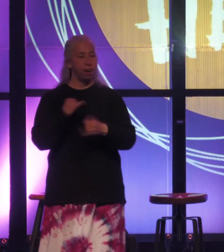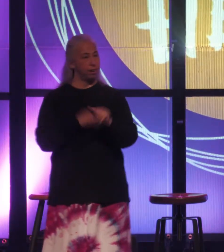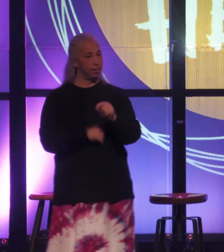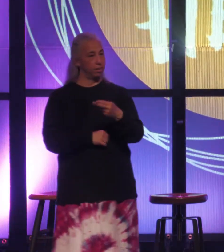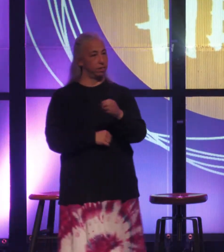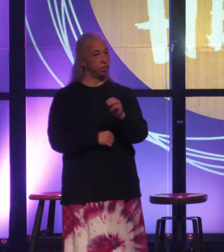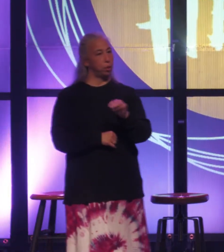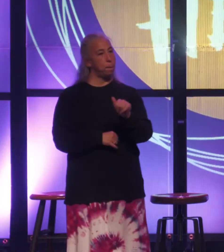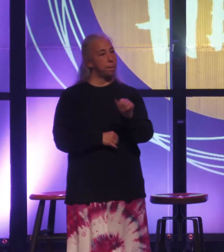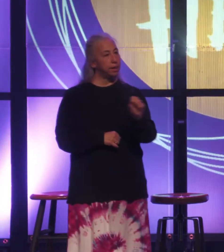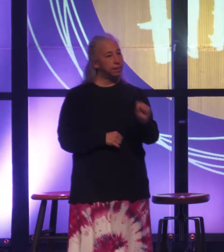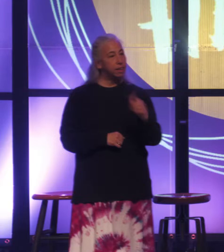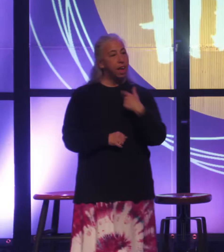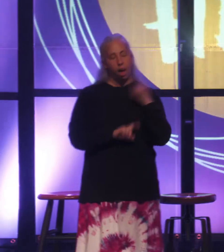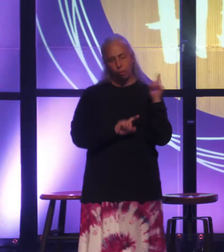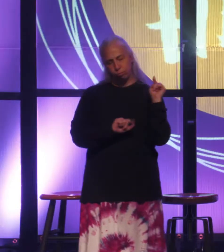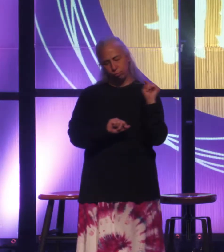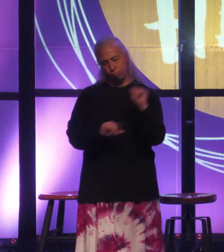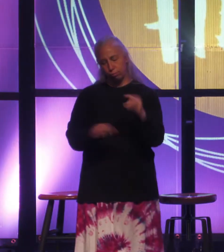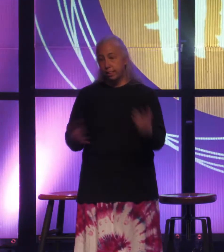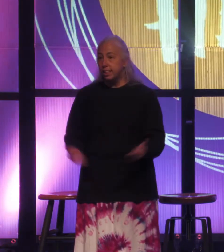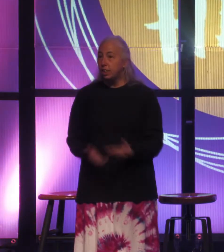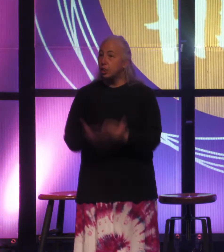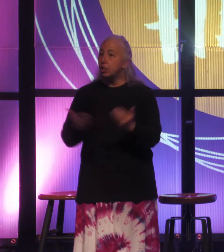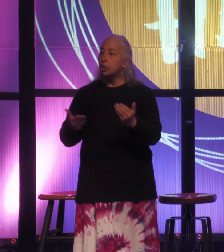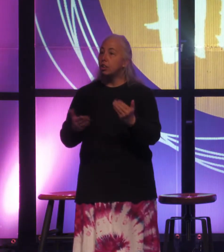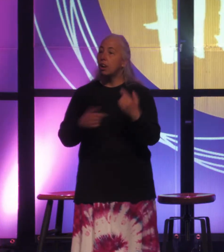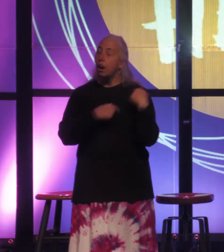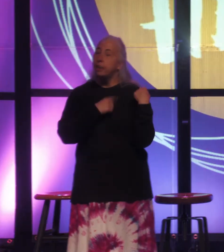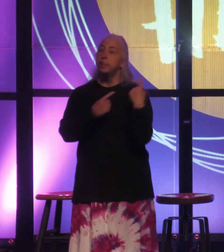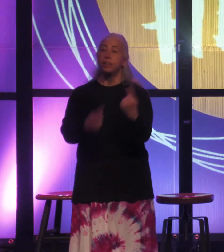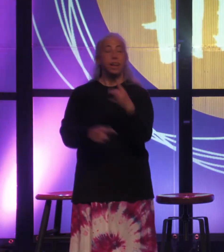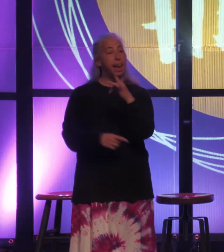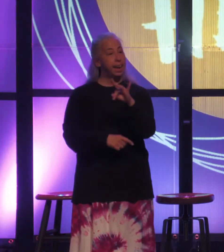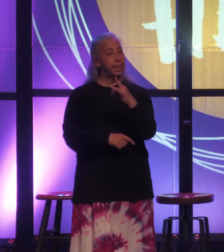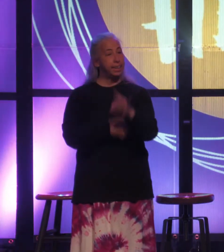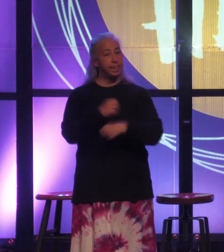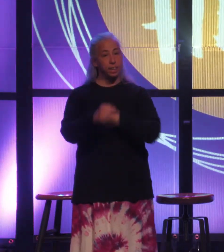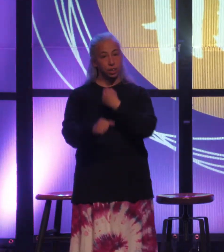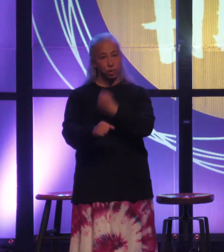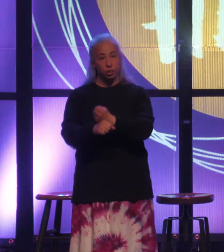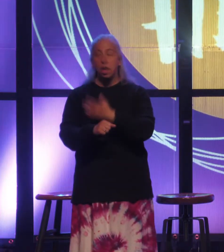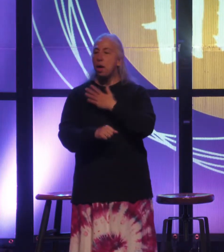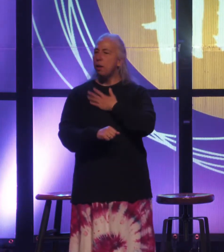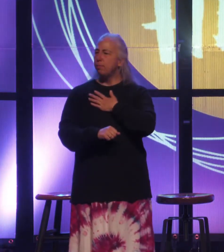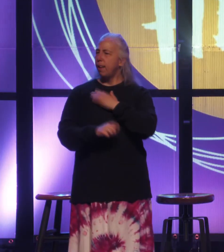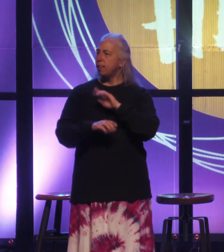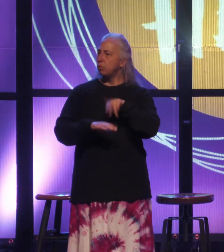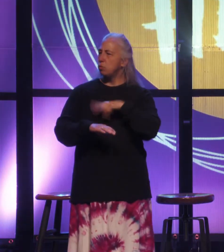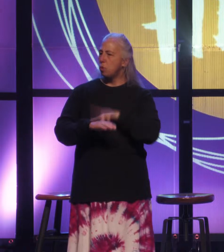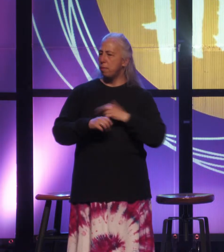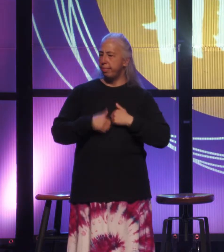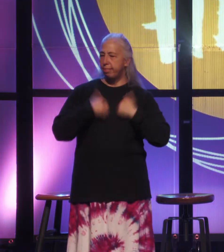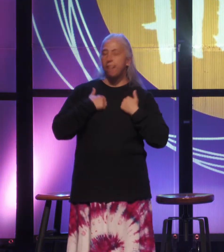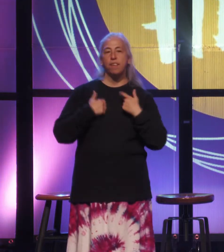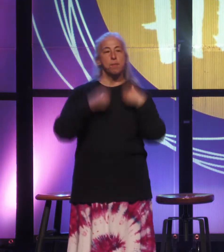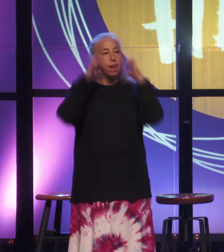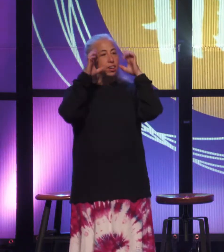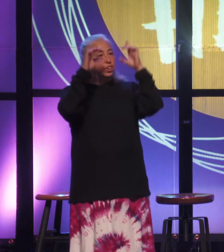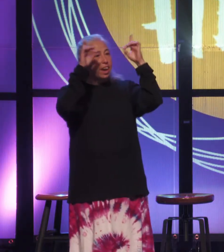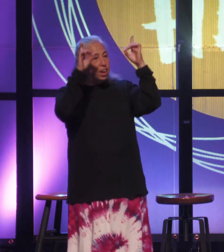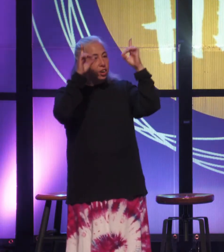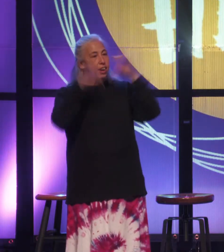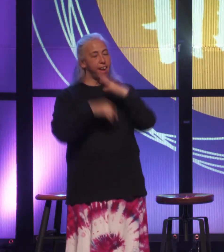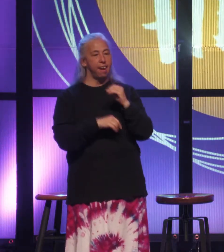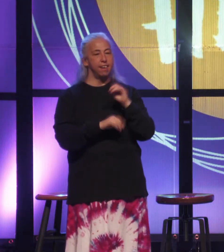for 18 years, and in my everyday normal life, I am an educator consultant. So I go